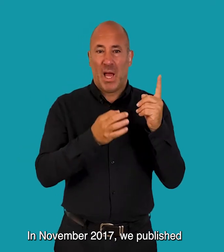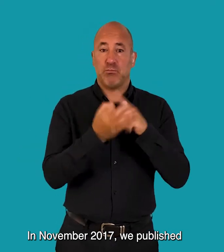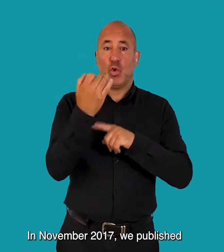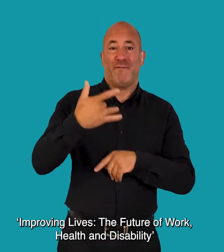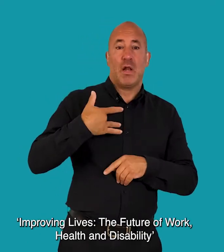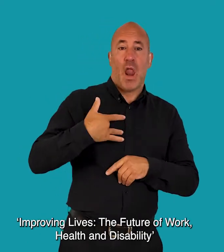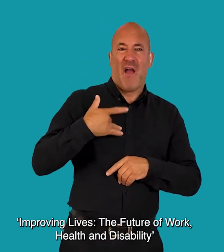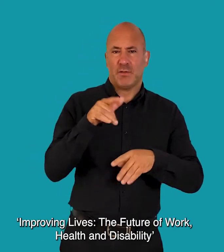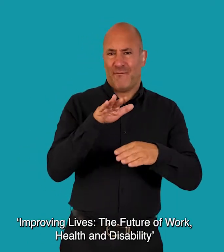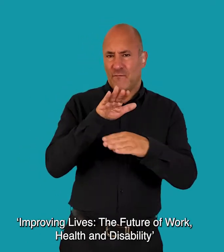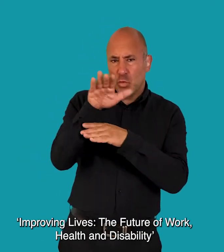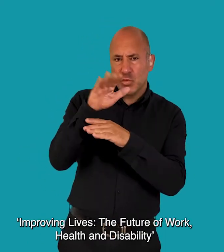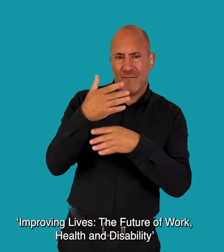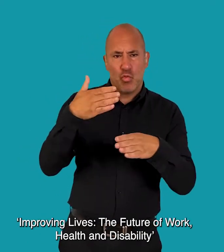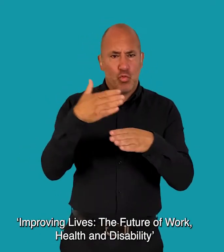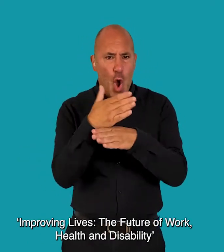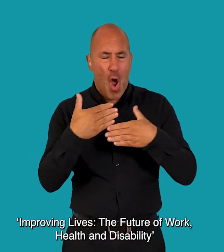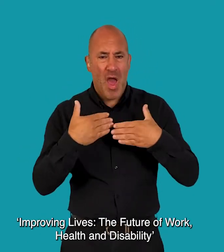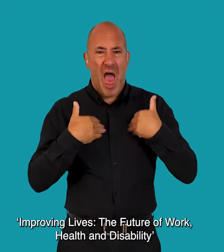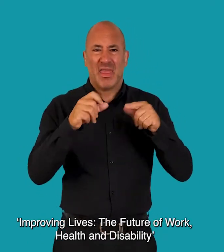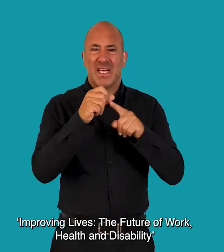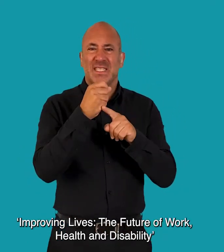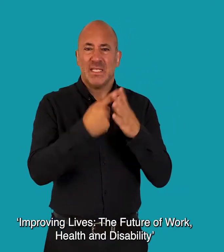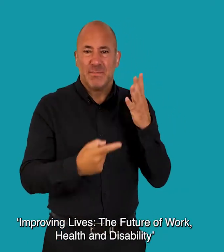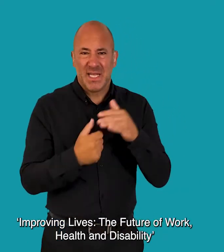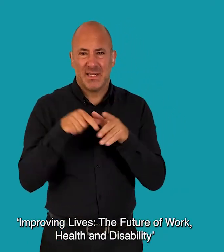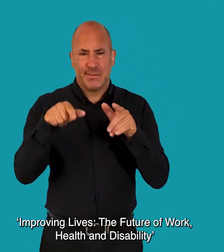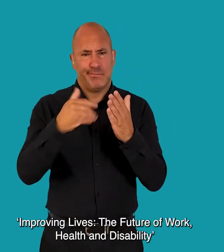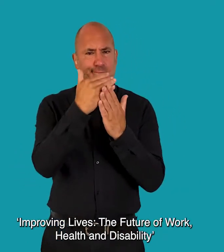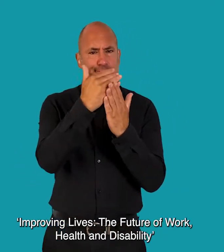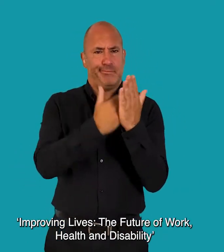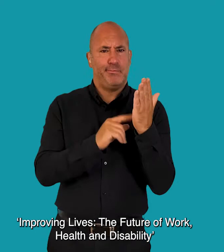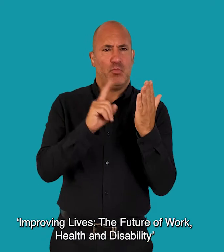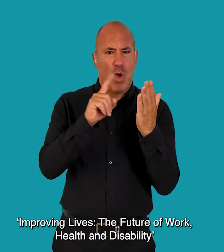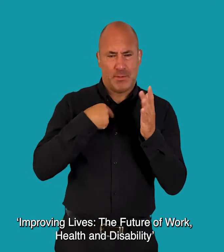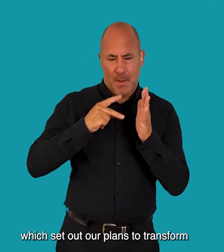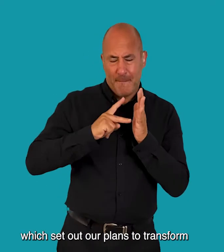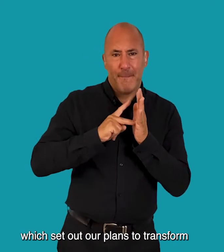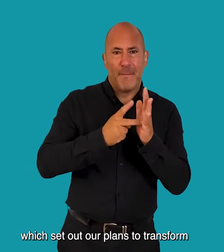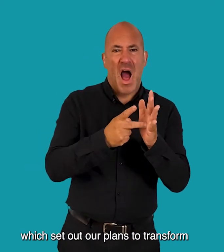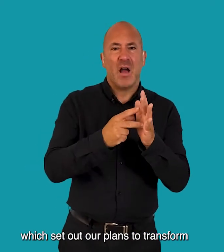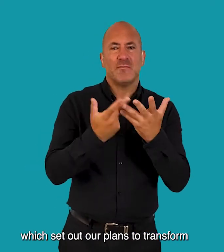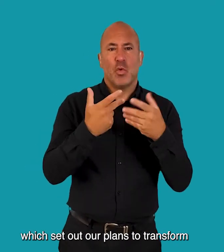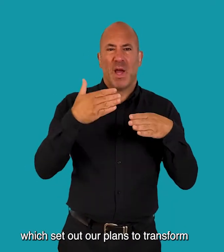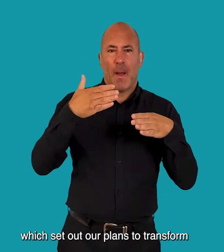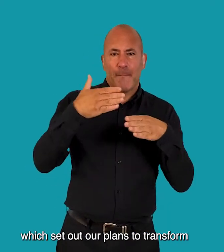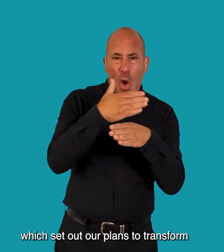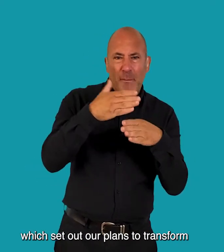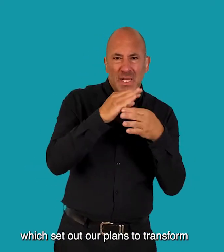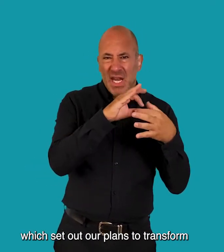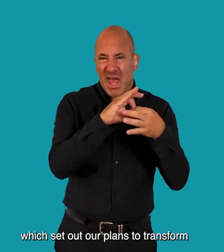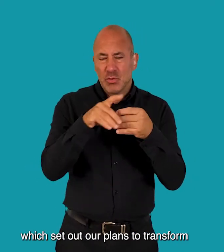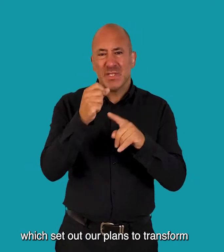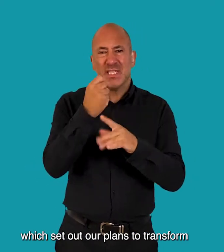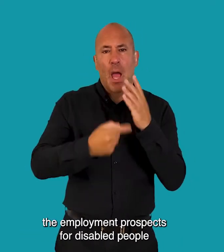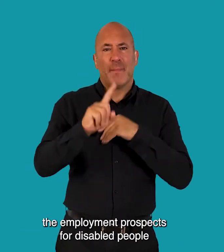published Improving Lives, the Future of Work, Health and Disability, which set out our plans to transform the